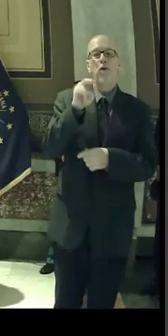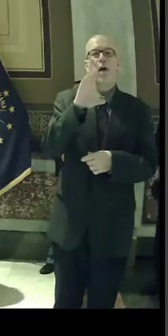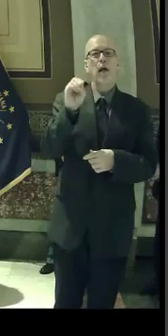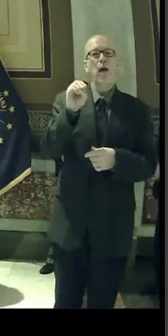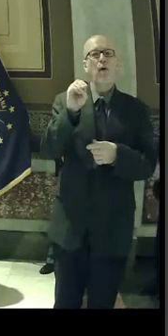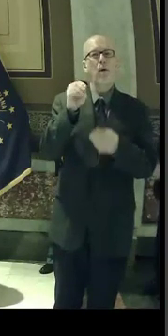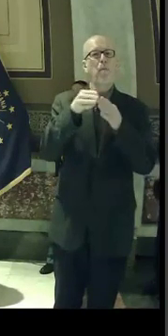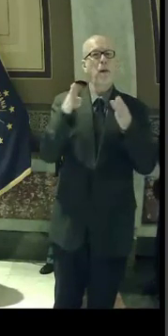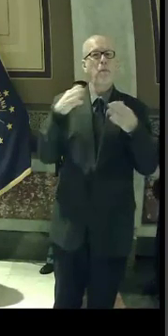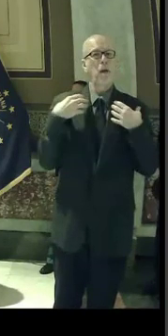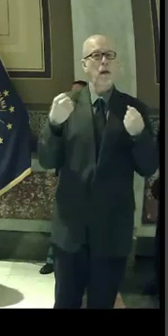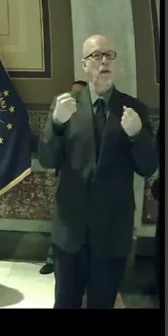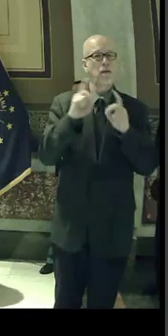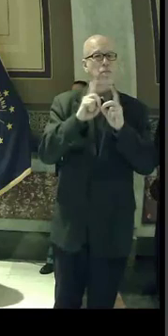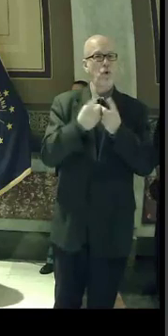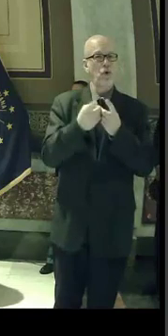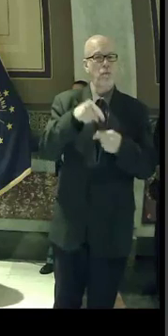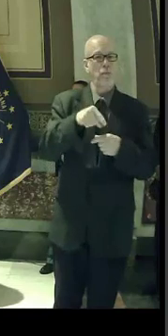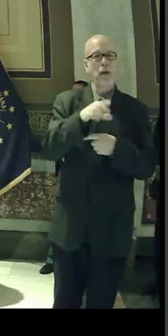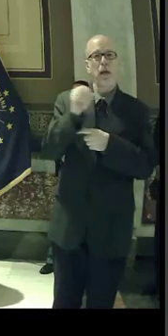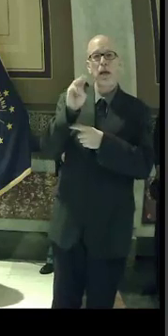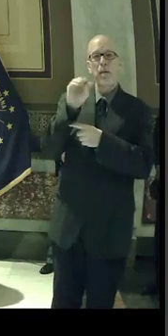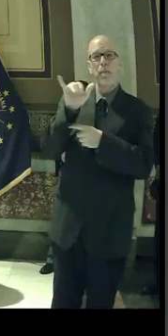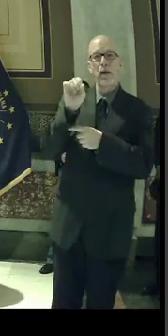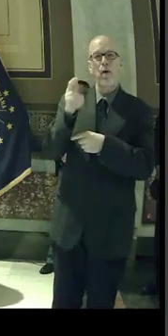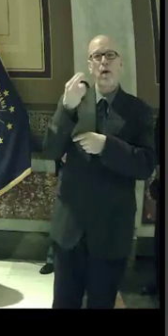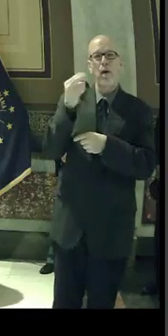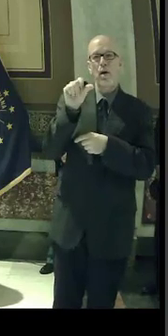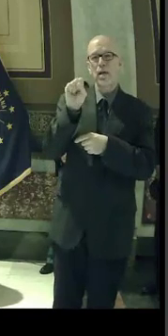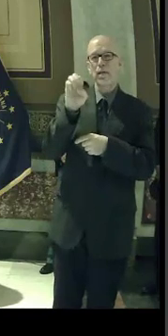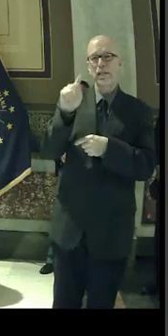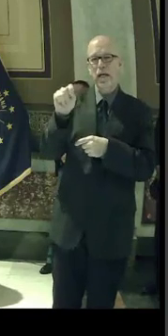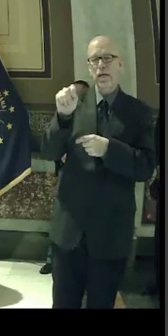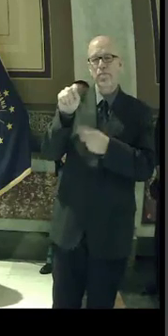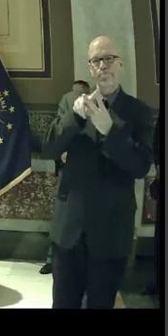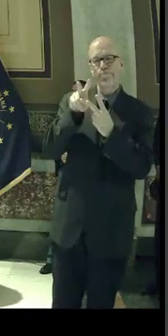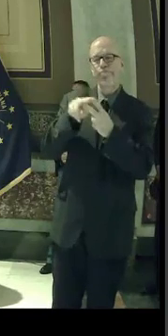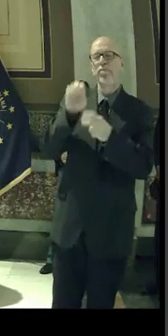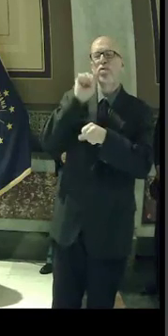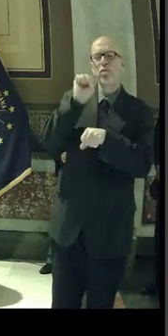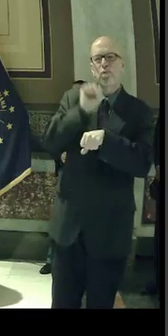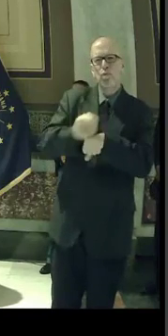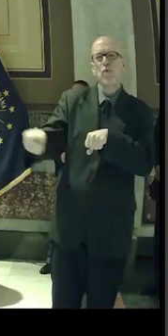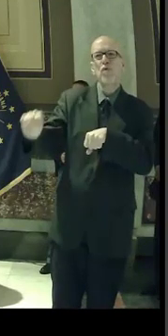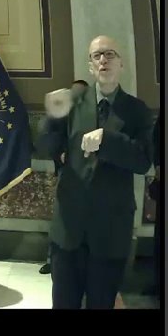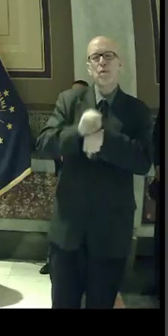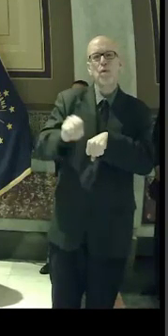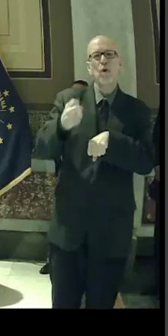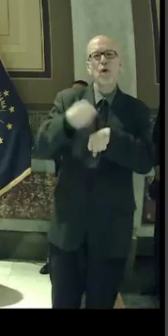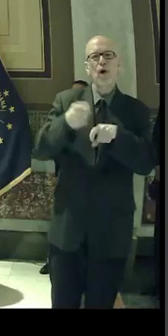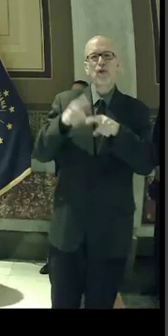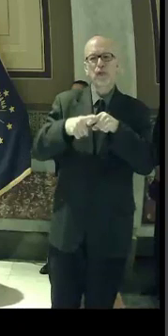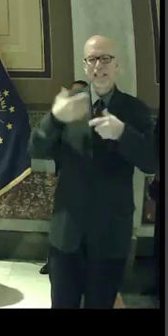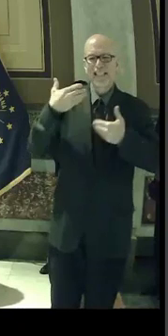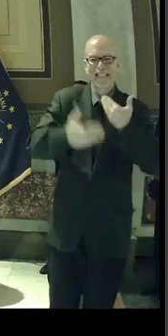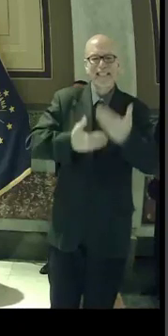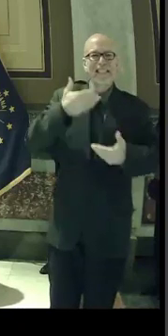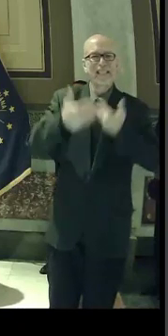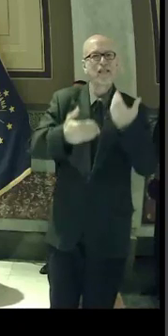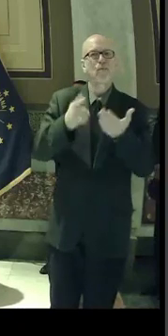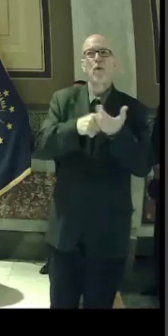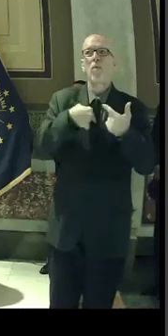Health Department and Mayor Hotsett have been working tirelessly to take the drastic steps